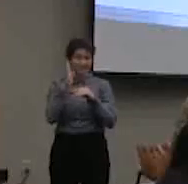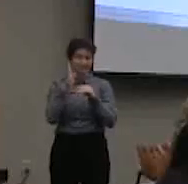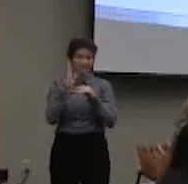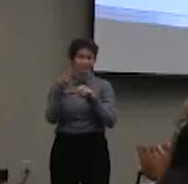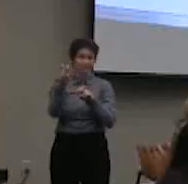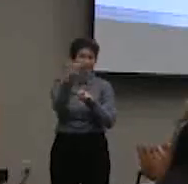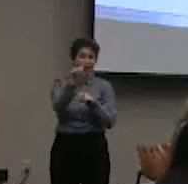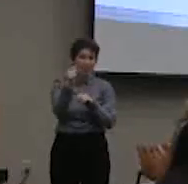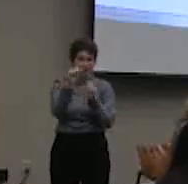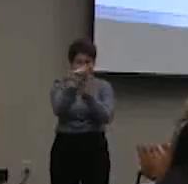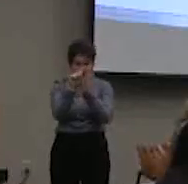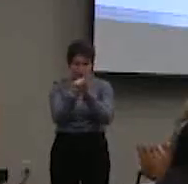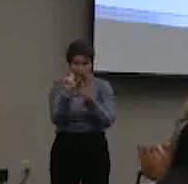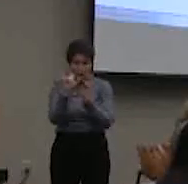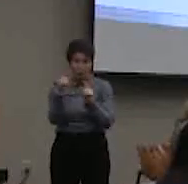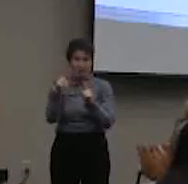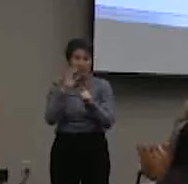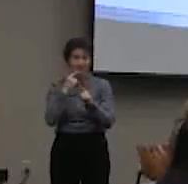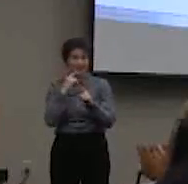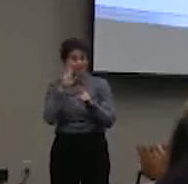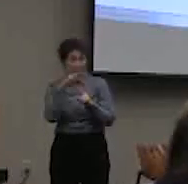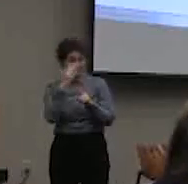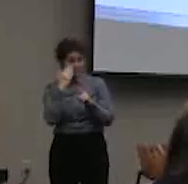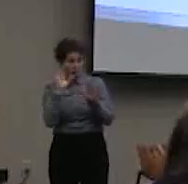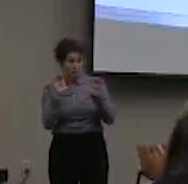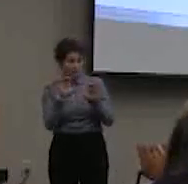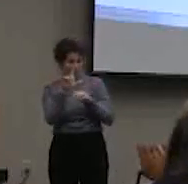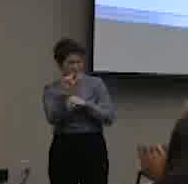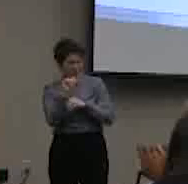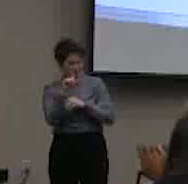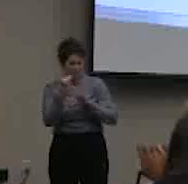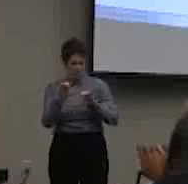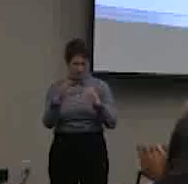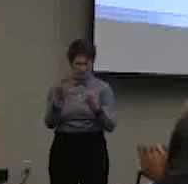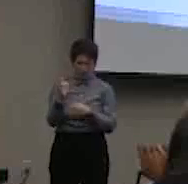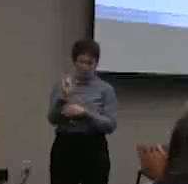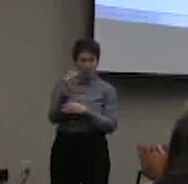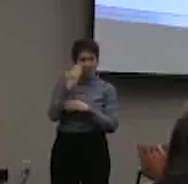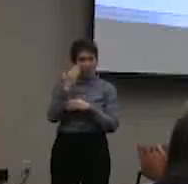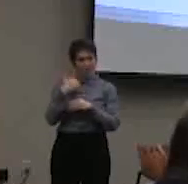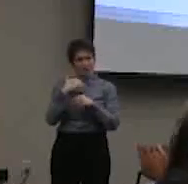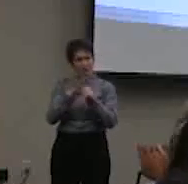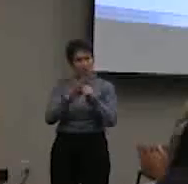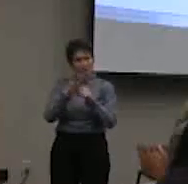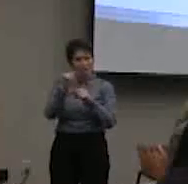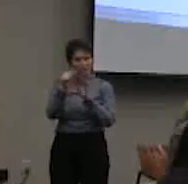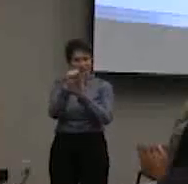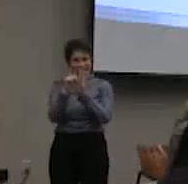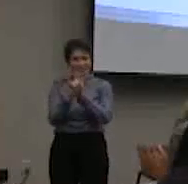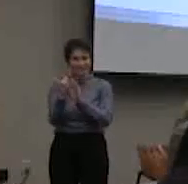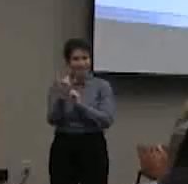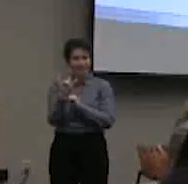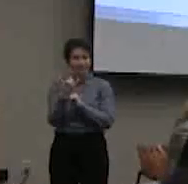turn around and say, hey, you know what we're doing in Louisiana? Why aren't you doing it here? We're located in these other places. When has that happened before?